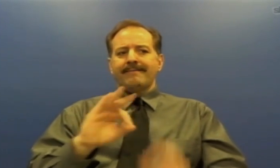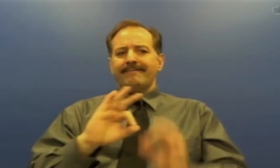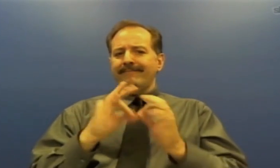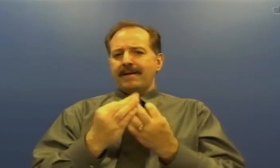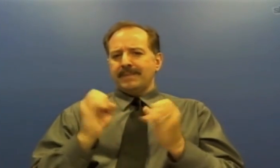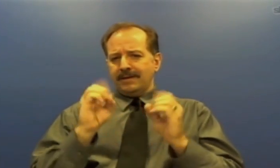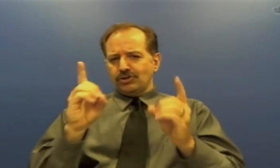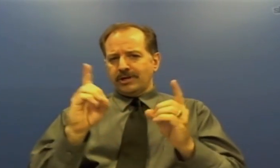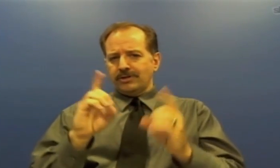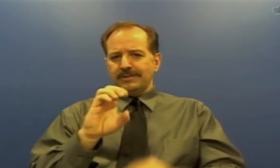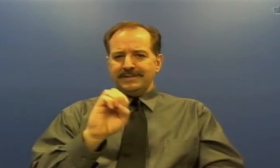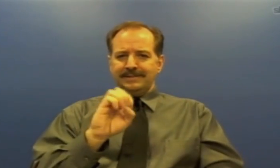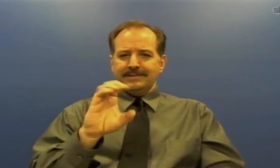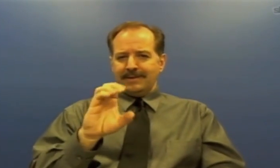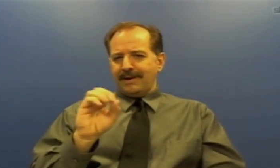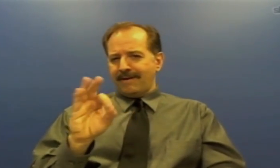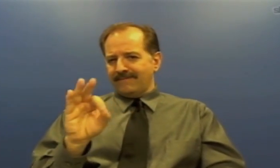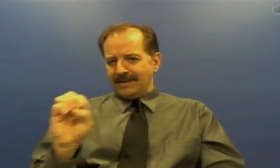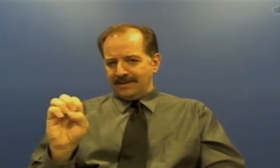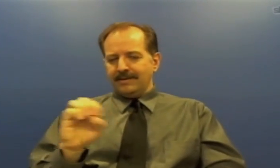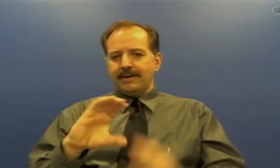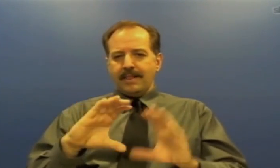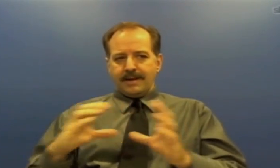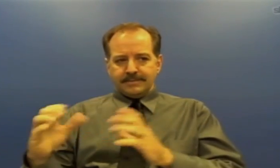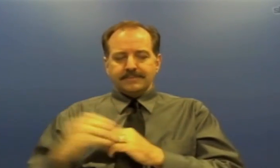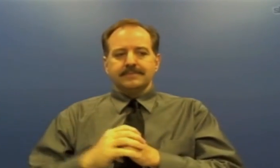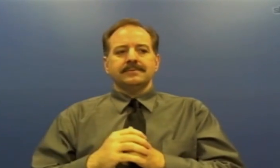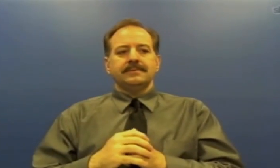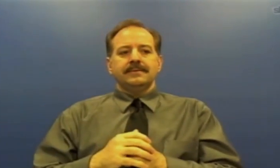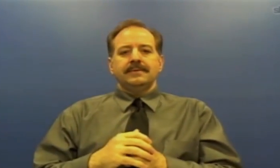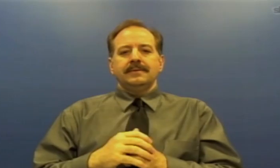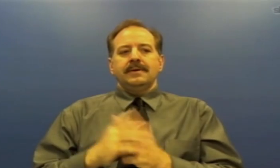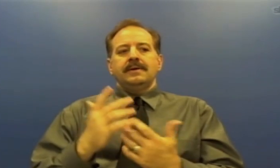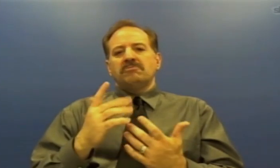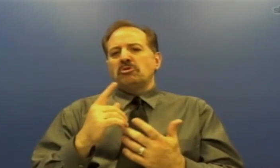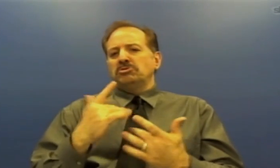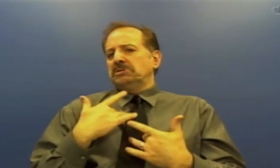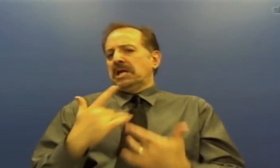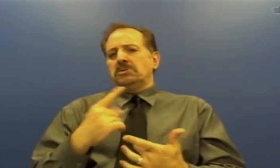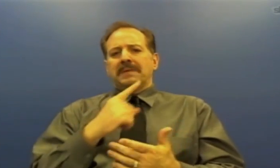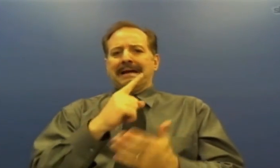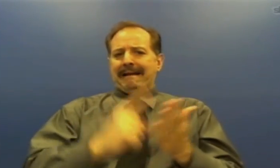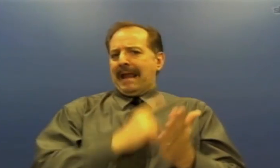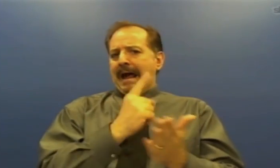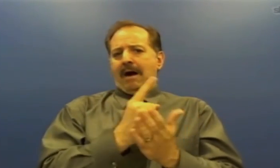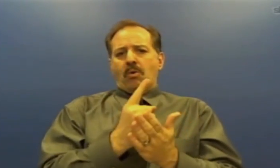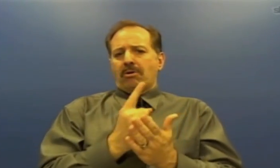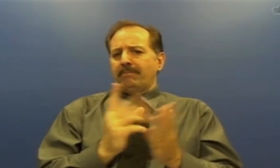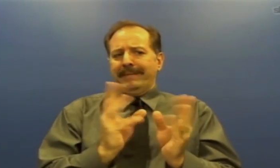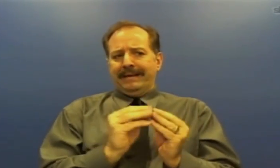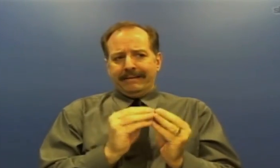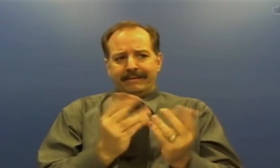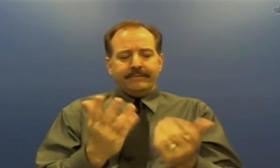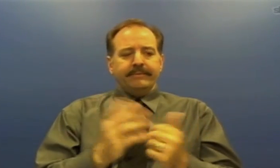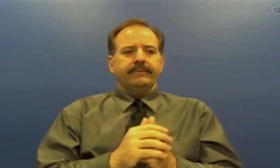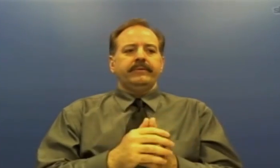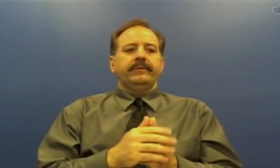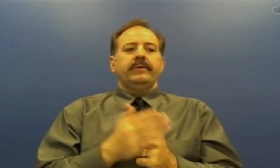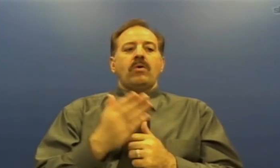classes and family education classes, ECFE classes. VRI services are utilized. Those meetings may